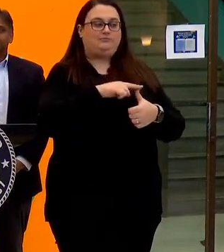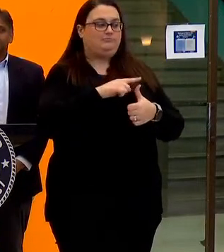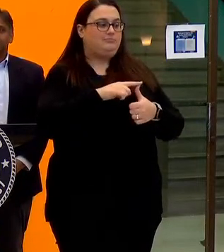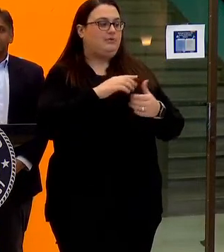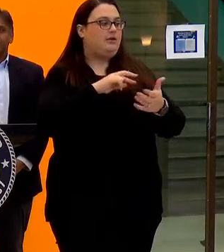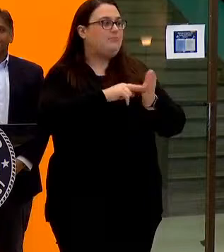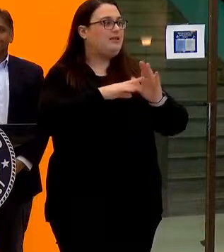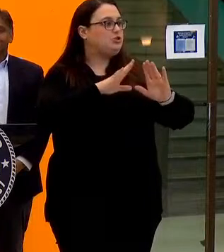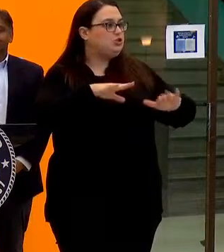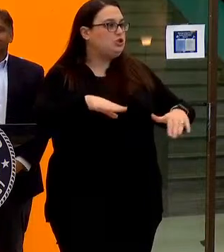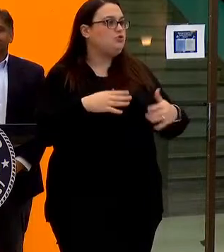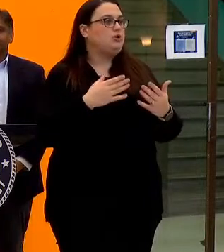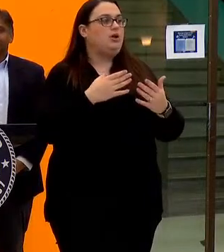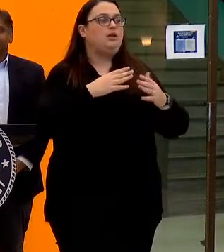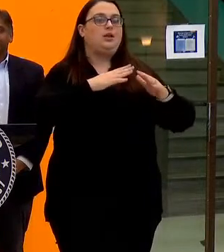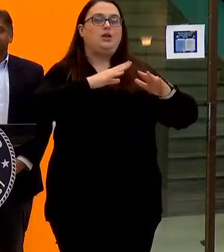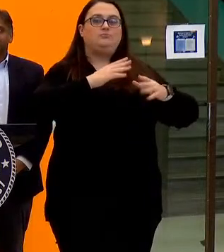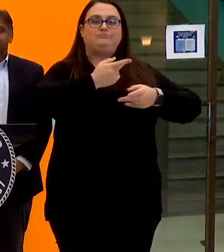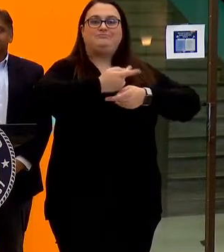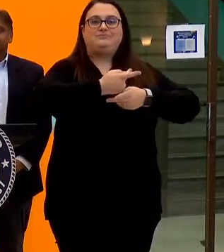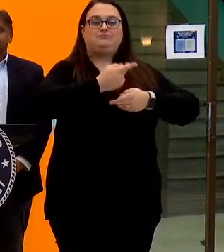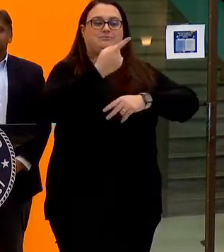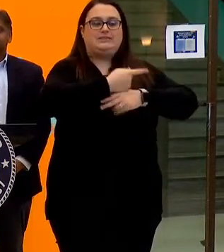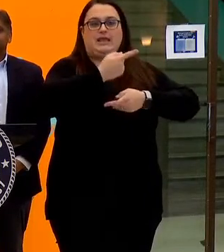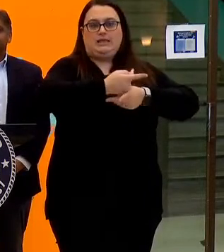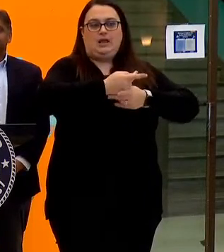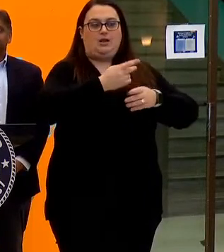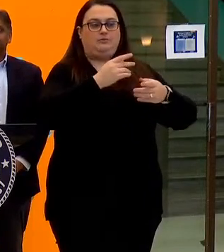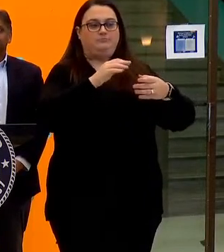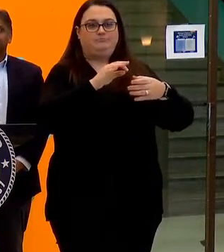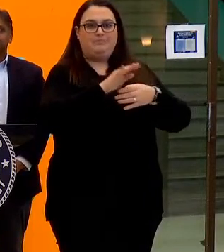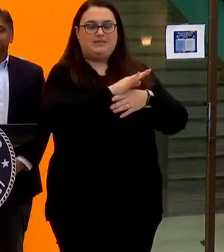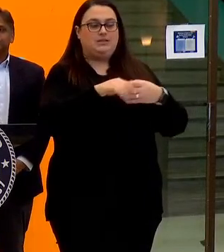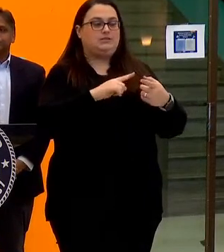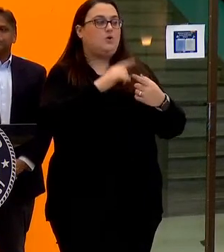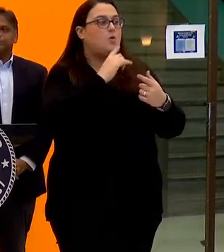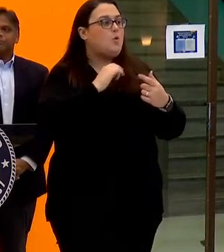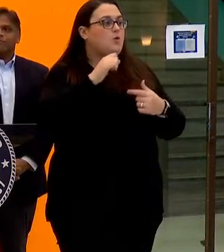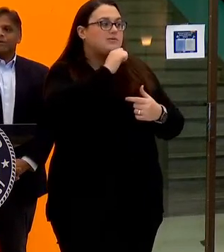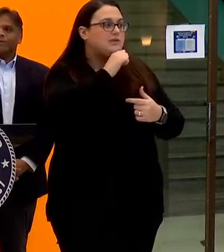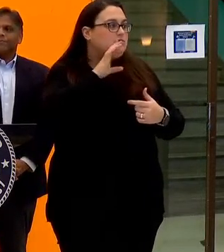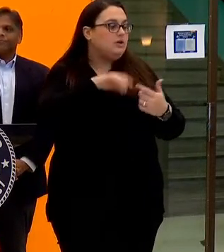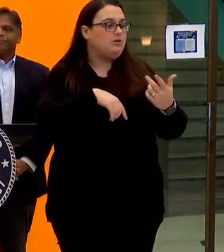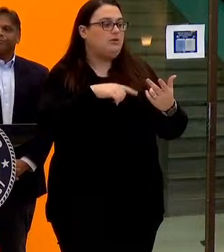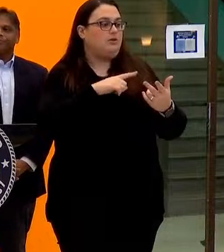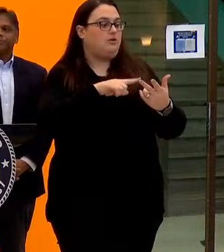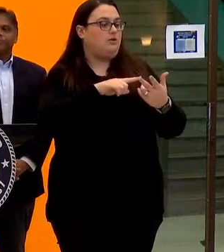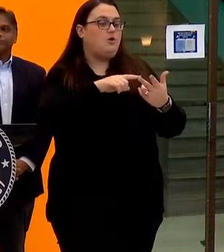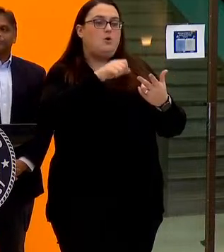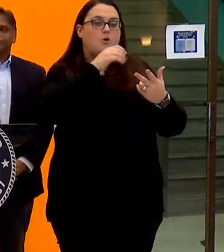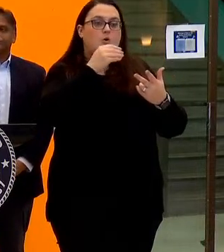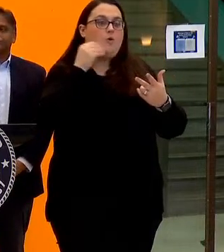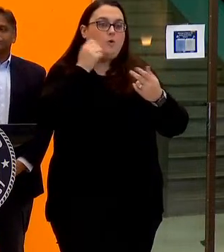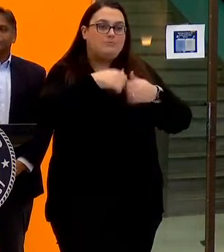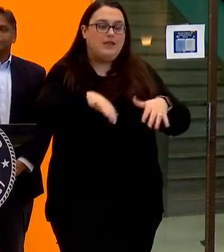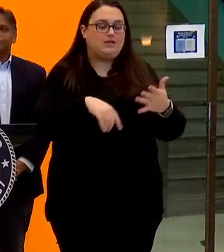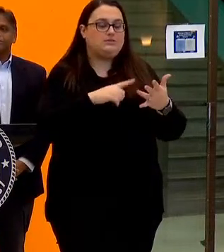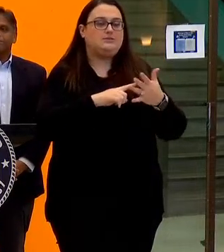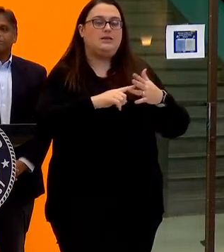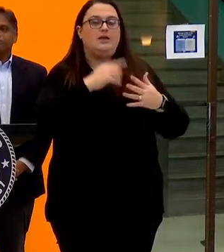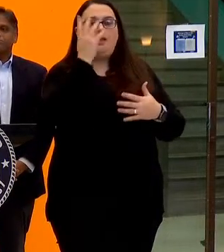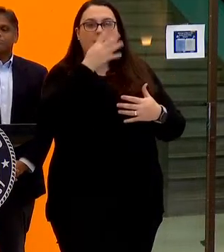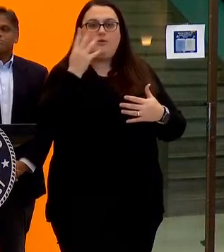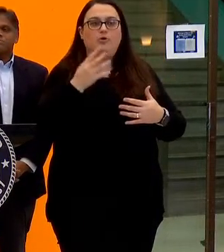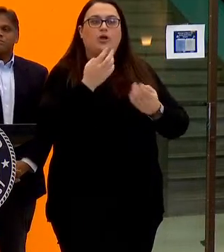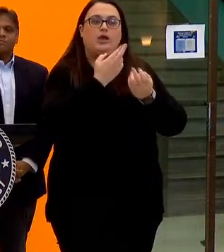our children and our child care facilities, our older adults, individuals experiencing homelessness, our immigrant